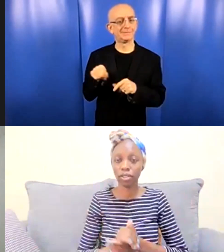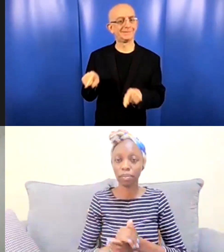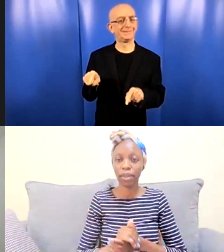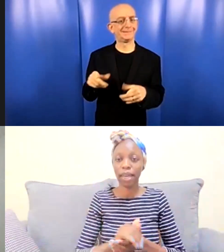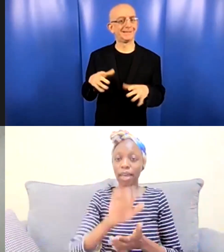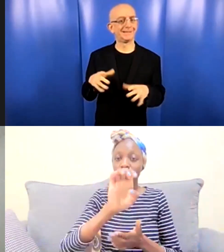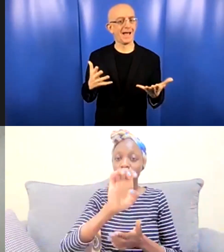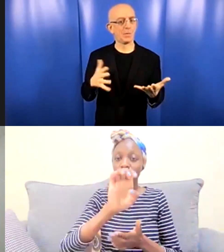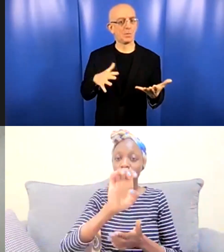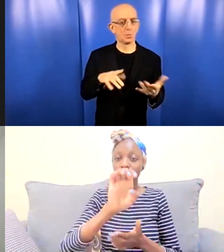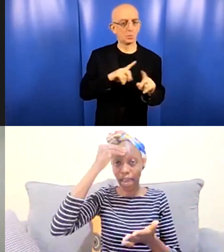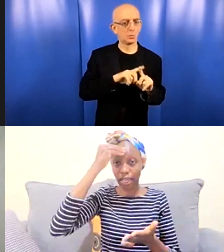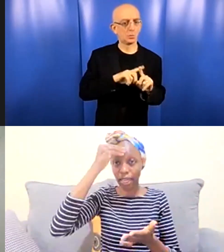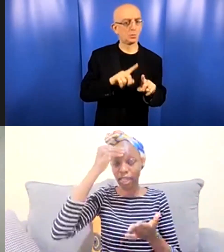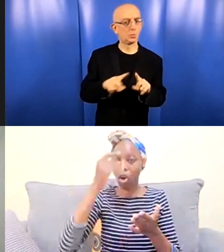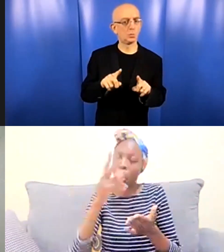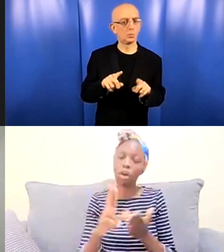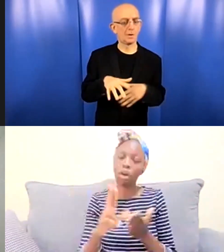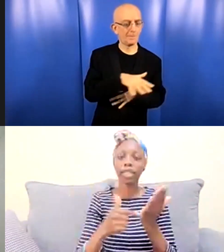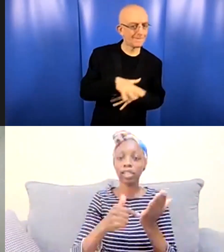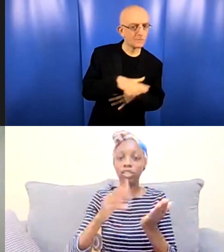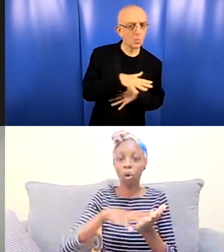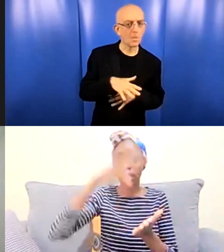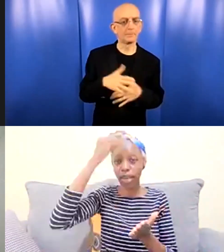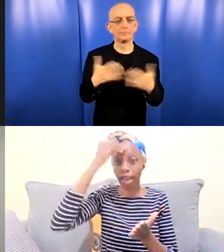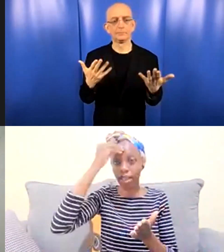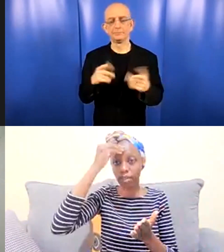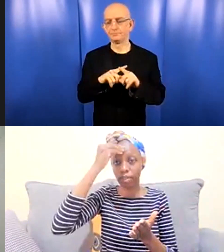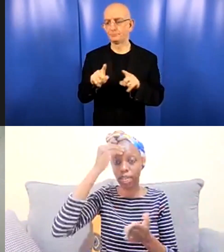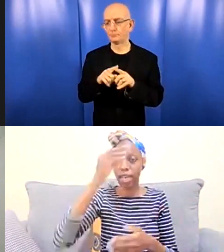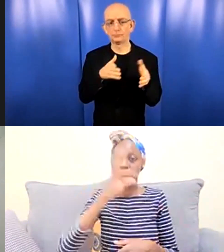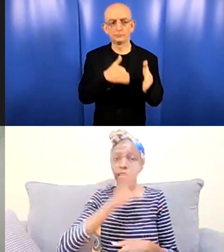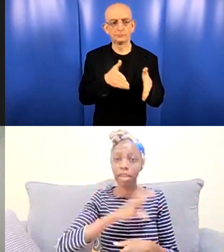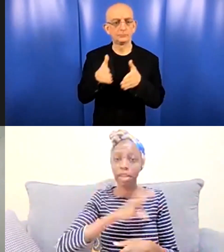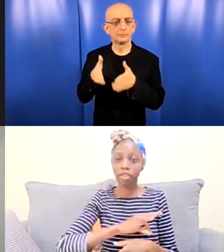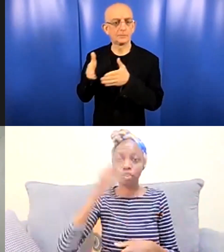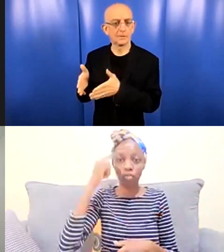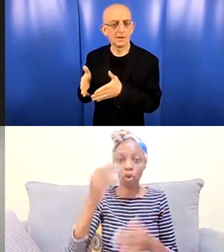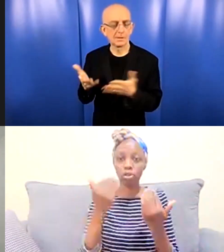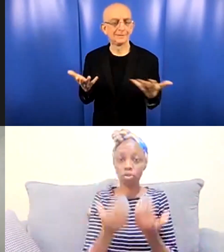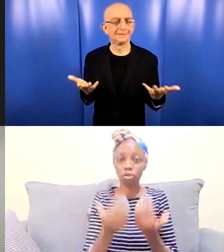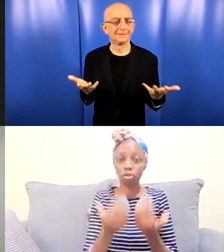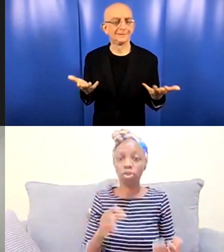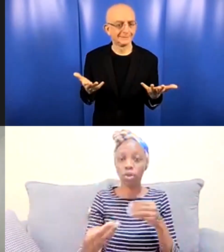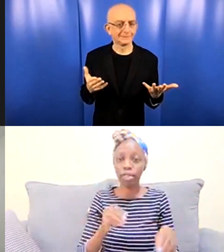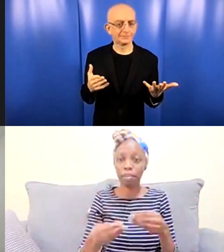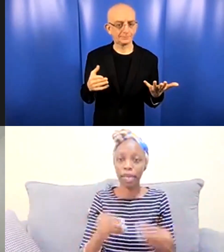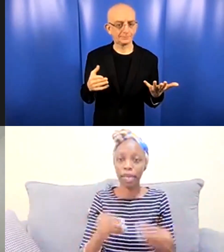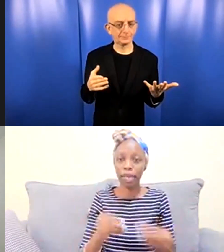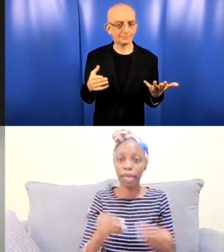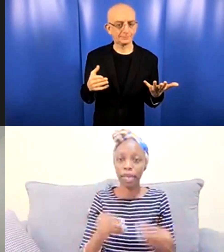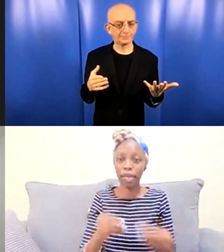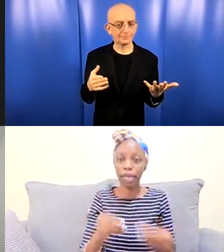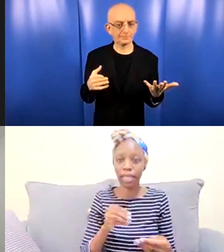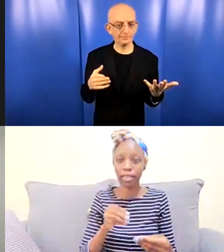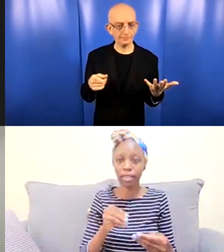E-learning or digital learning was beneficial for children with disabilities,